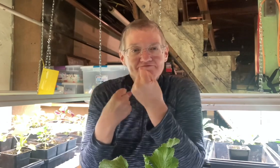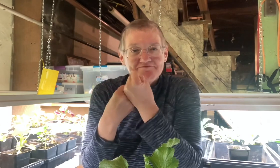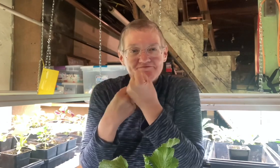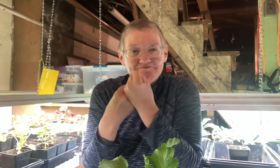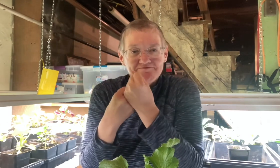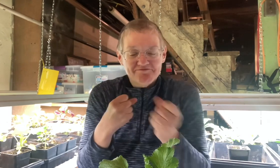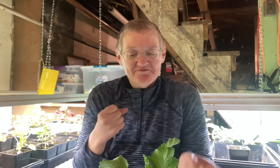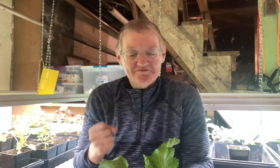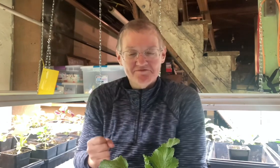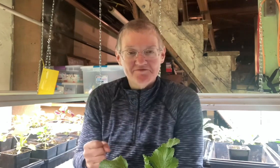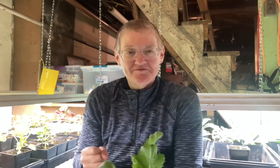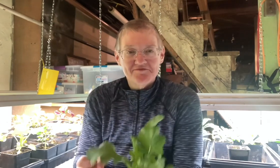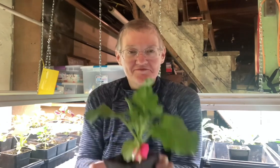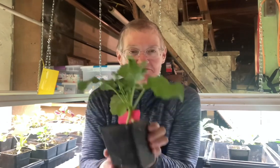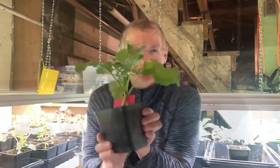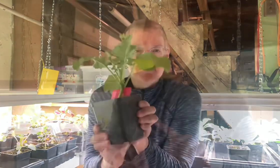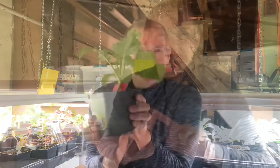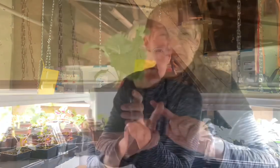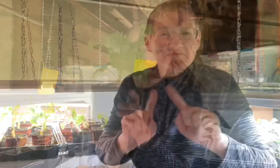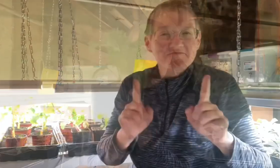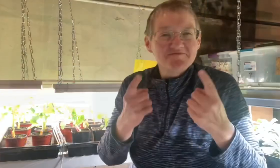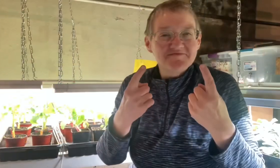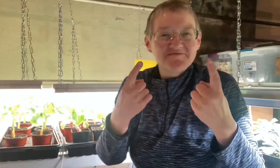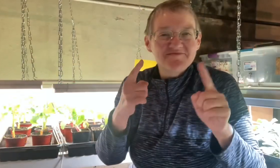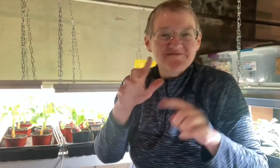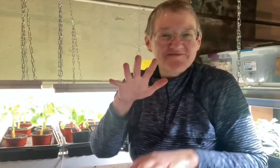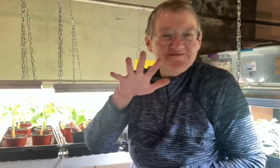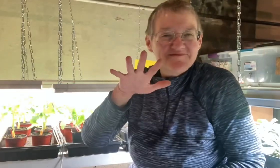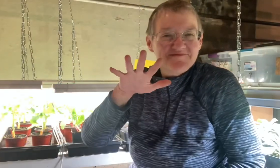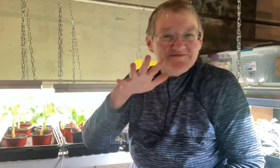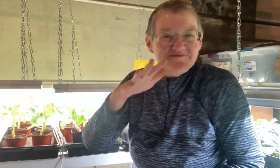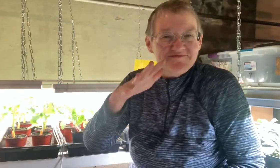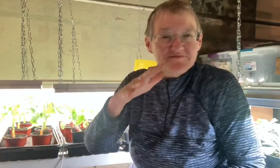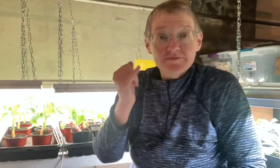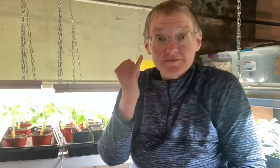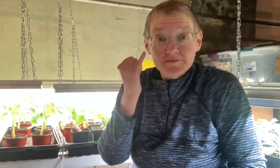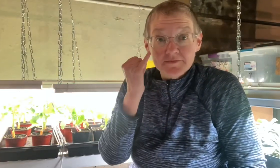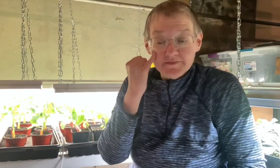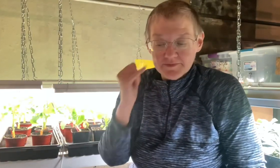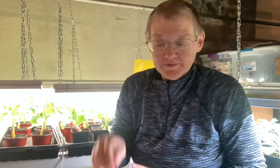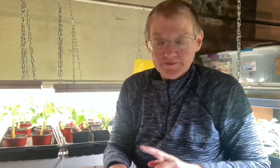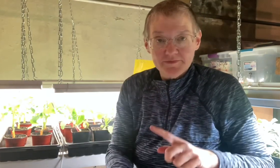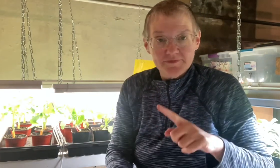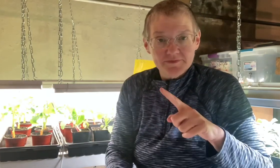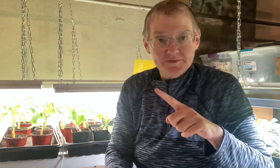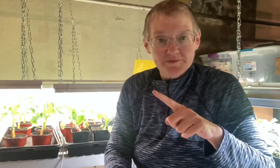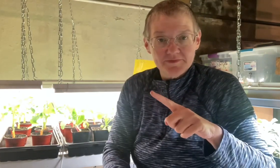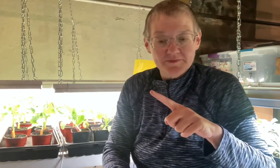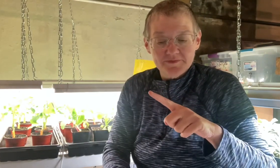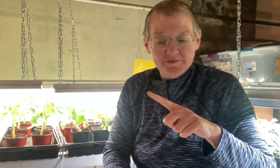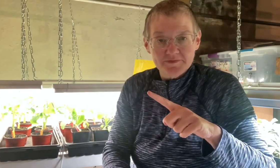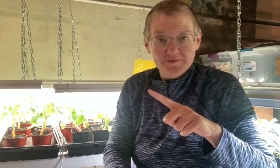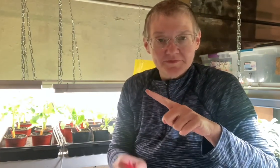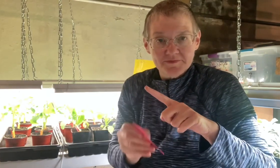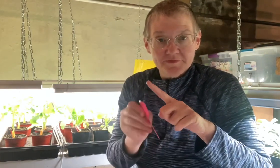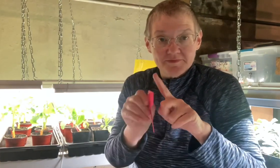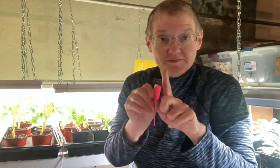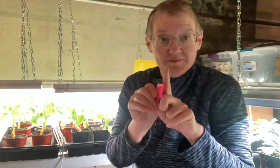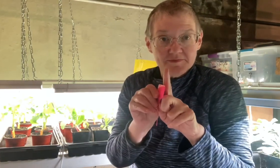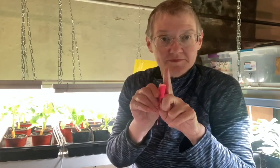So I've been using some tags to try to prop them up, but it hasn't worked that great. So I'd